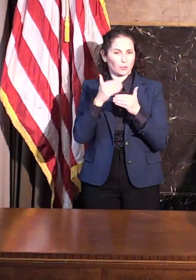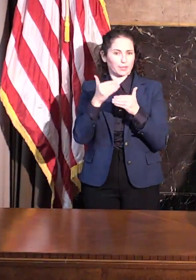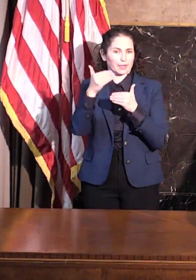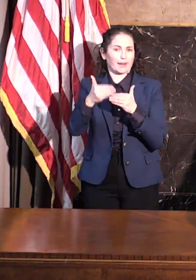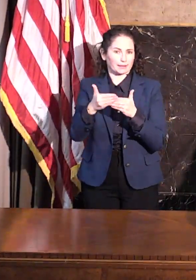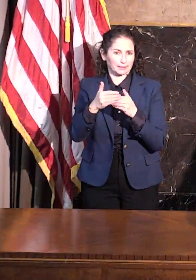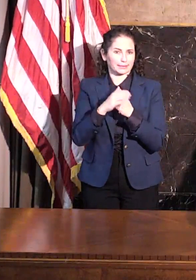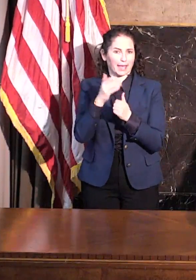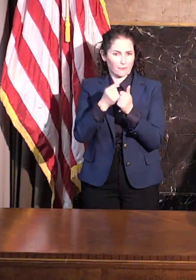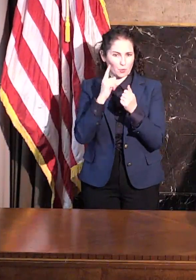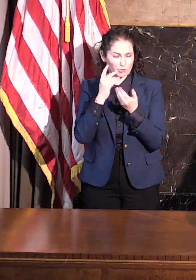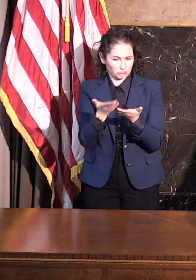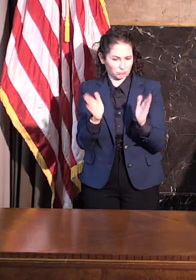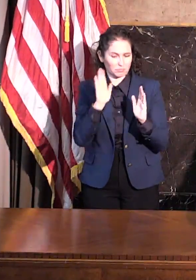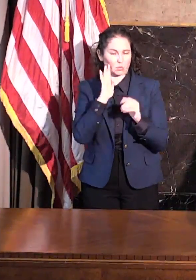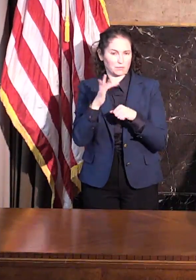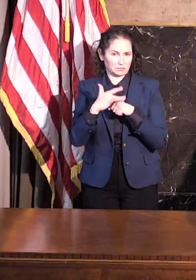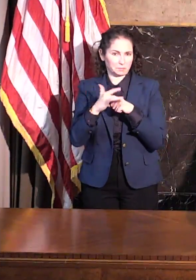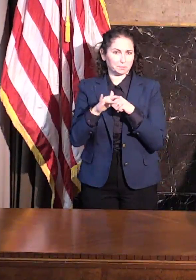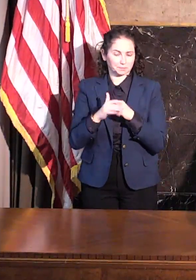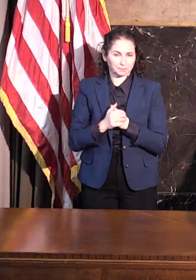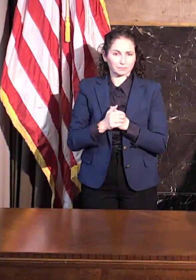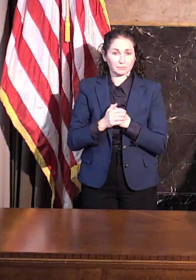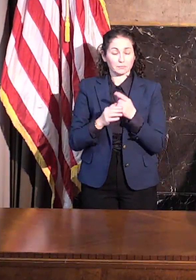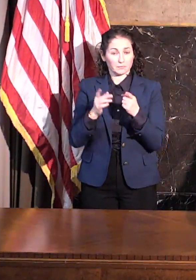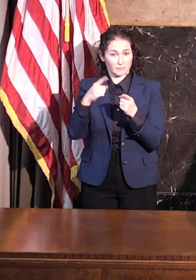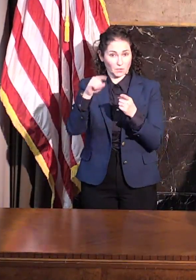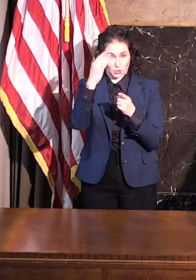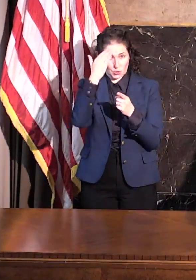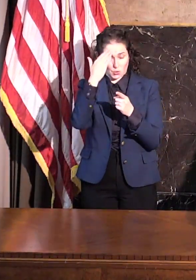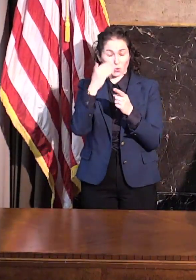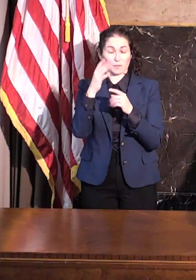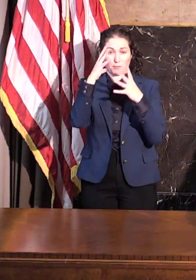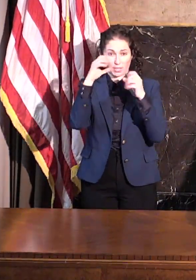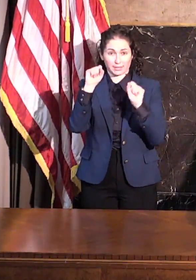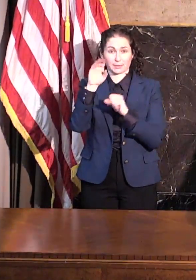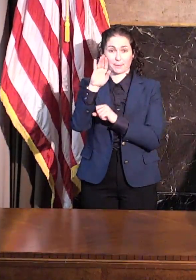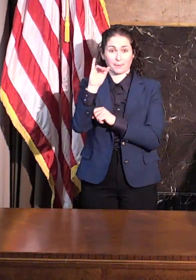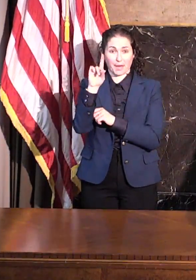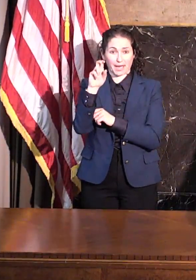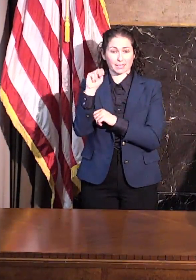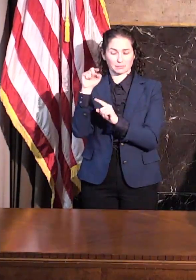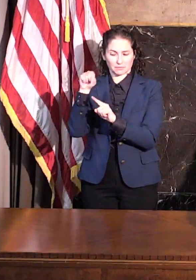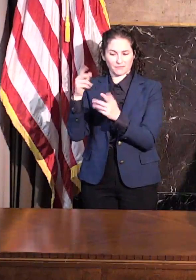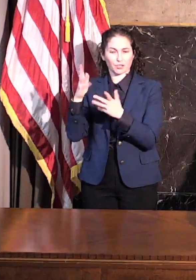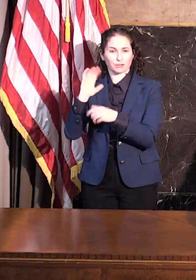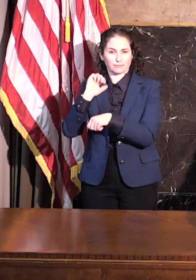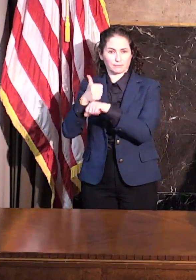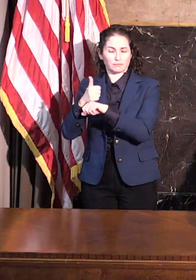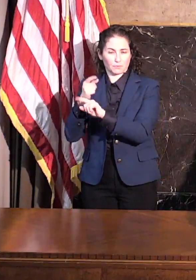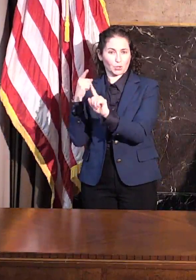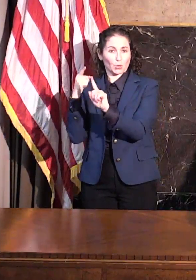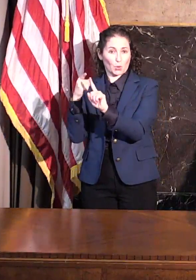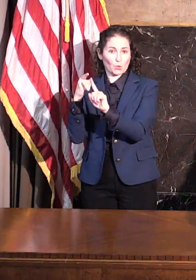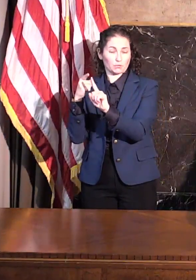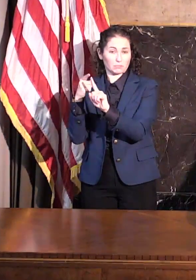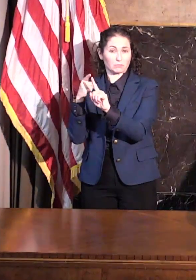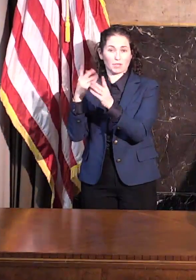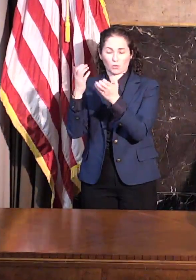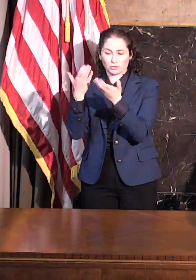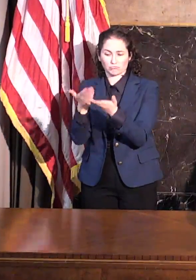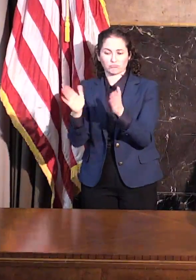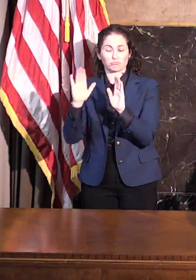eligible. We're not making that announcement today, and I'm not sure when we will get there, but it's pretty clear to us that that